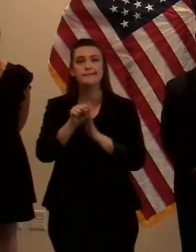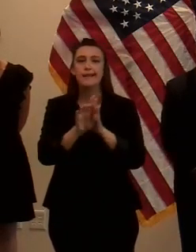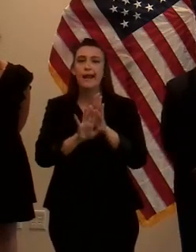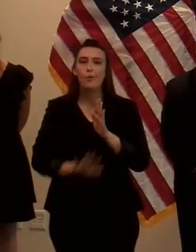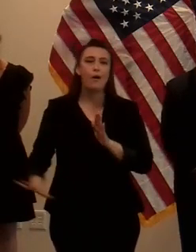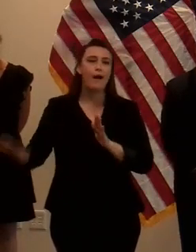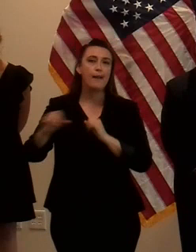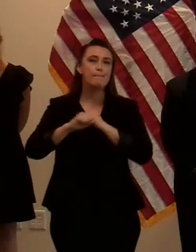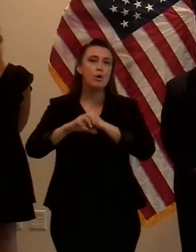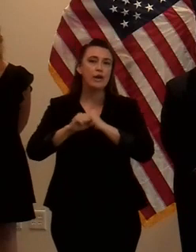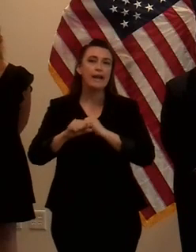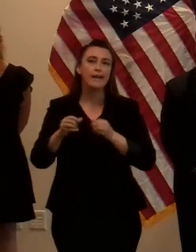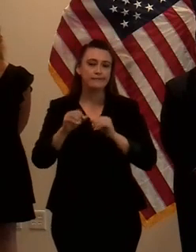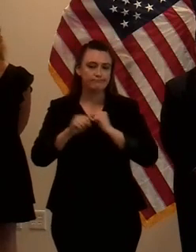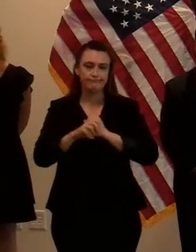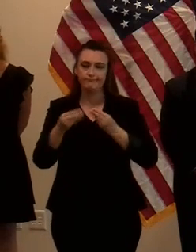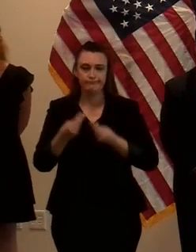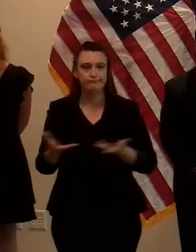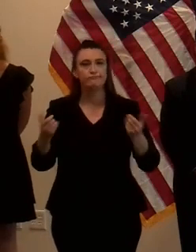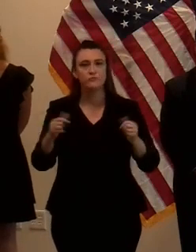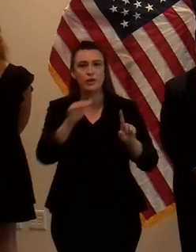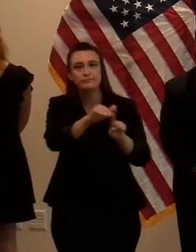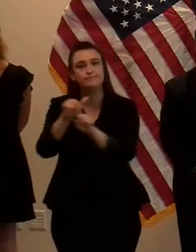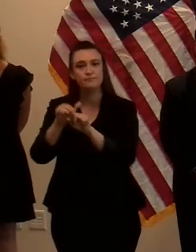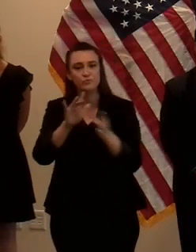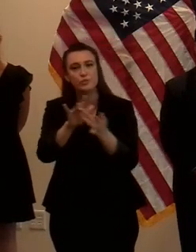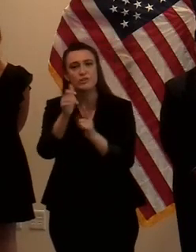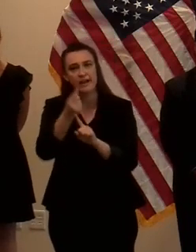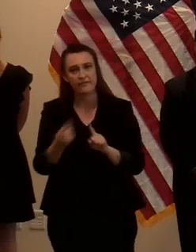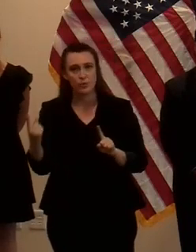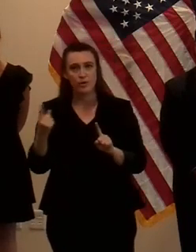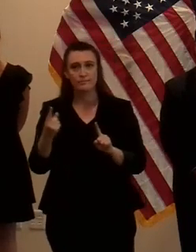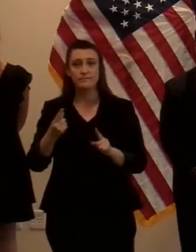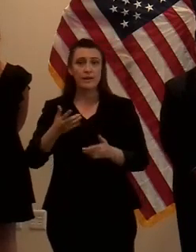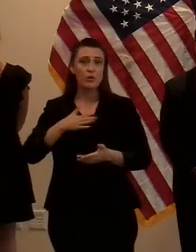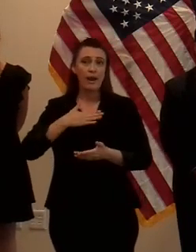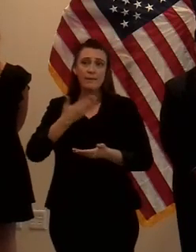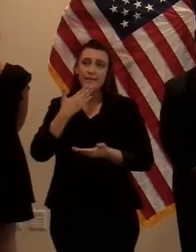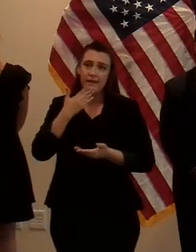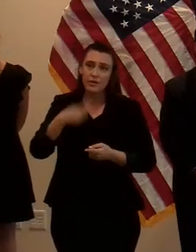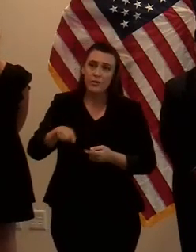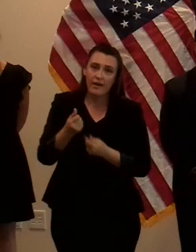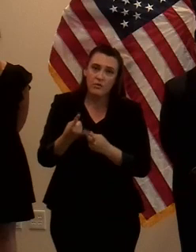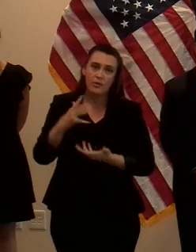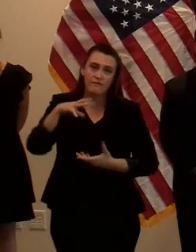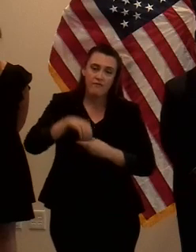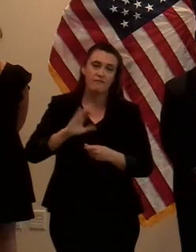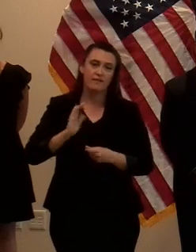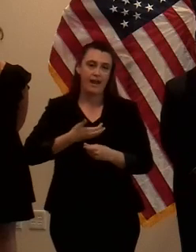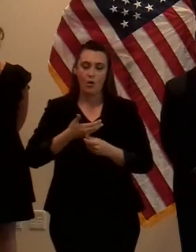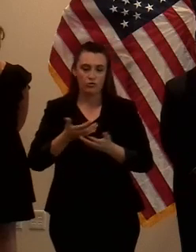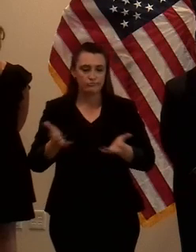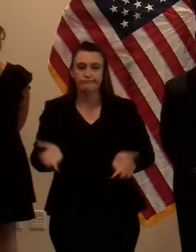we're grateful to the partners who have joined us in a cooperative effort to amplify the